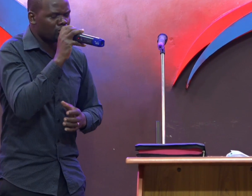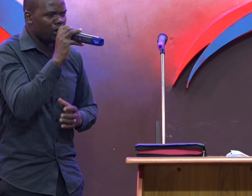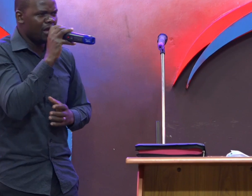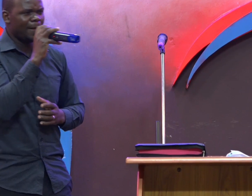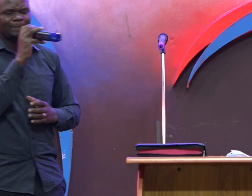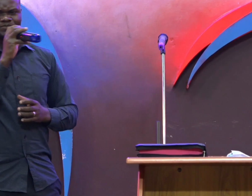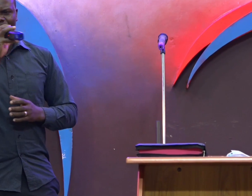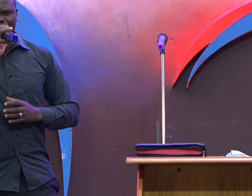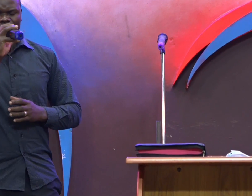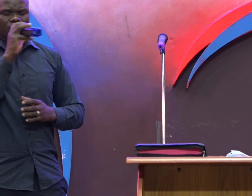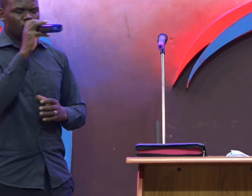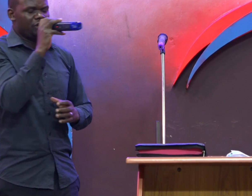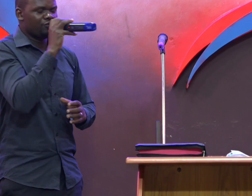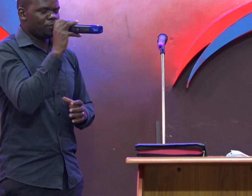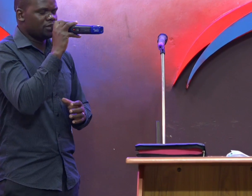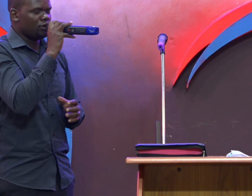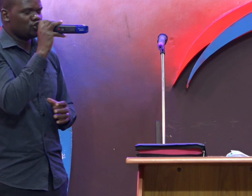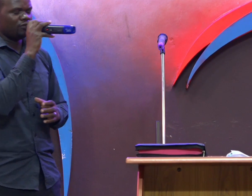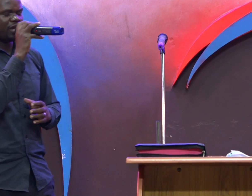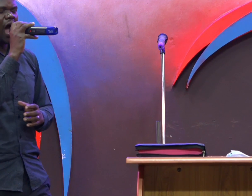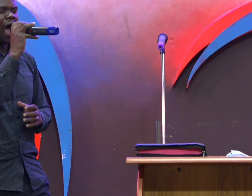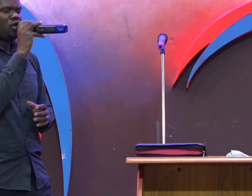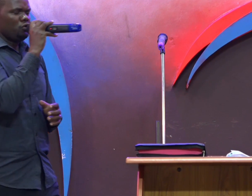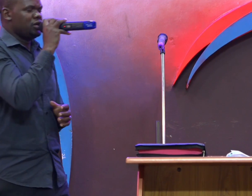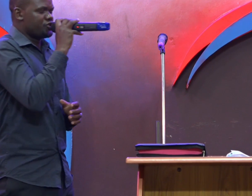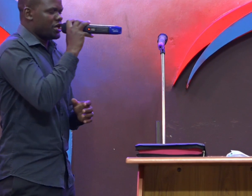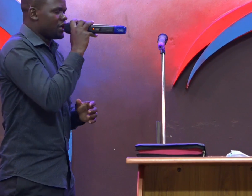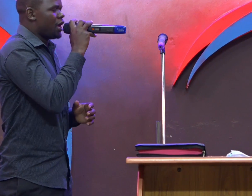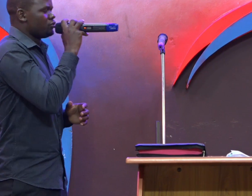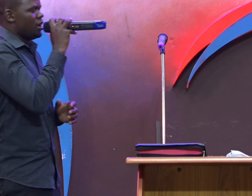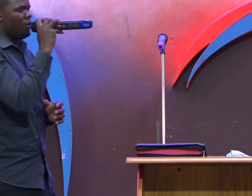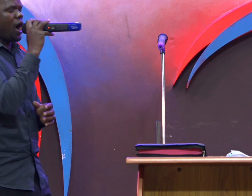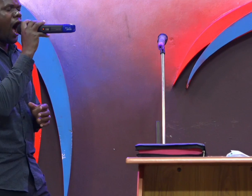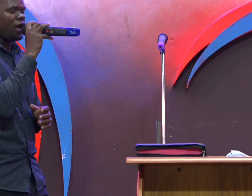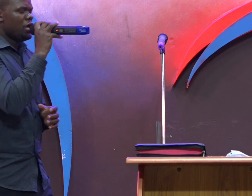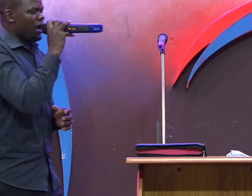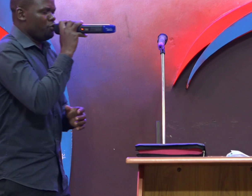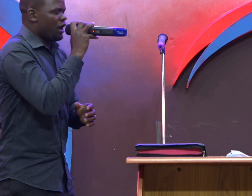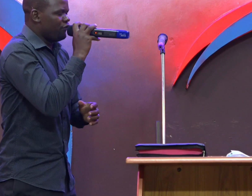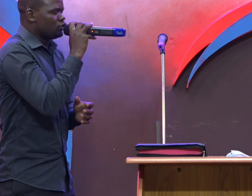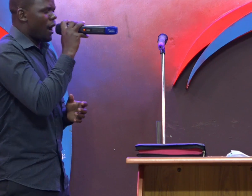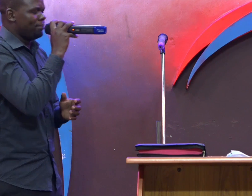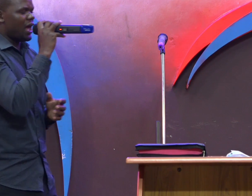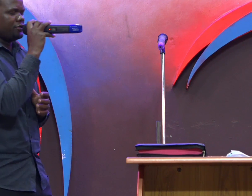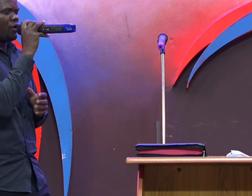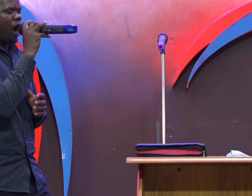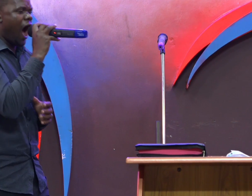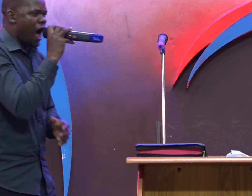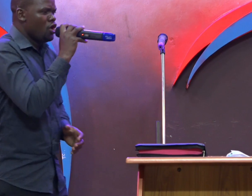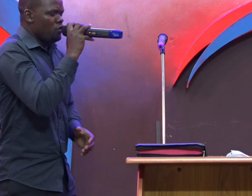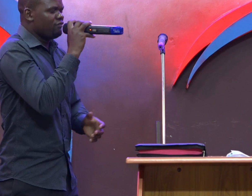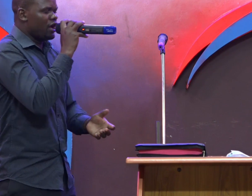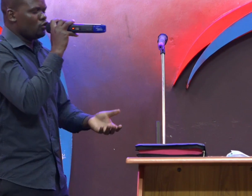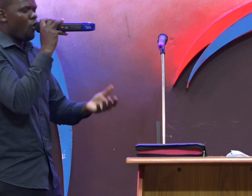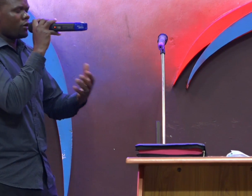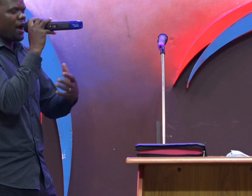Heavenly King of glory. We have spent a lot of time with listening unto the word, but we have failed to apply the